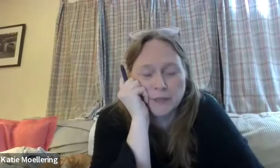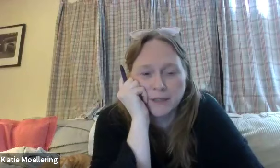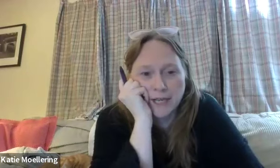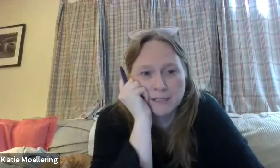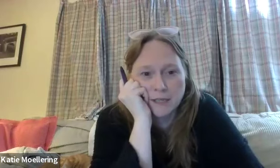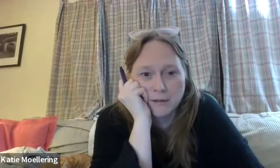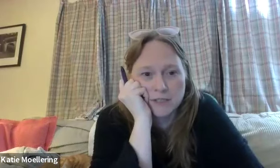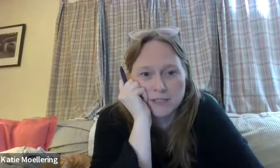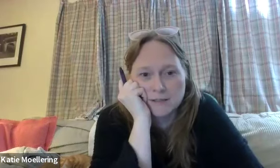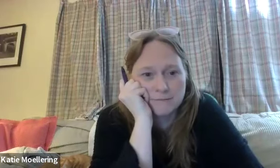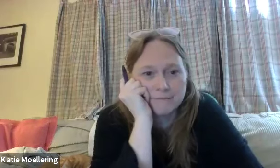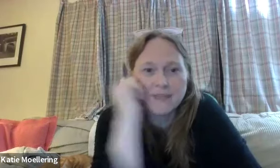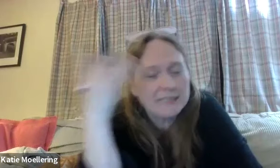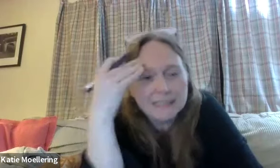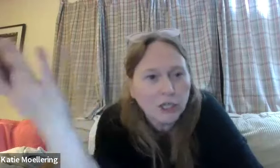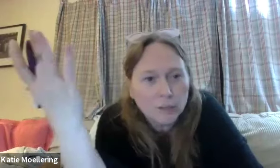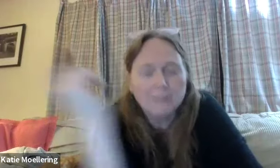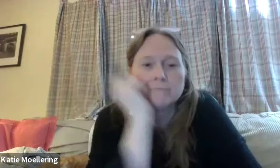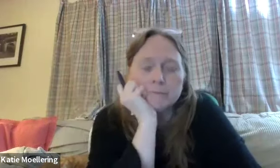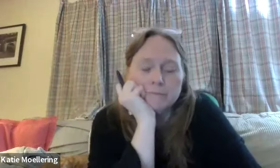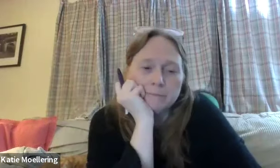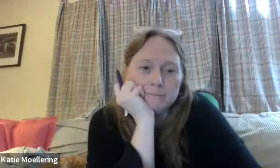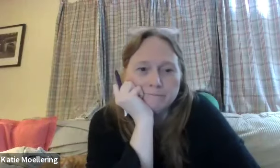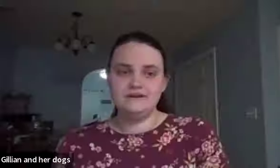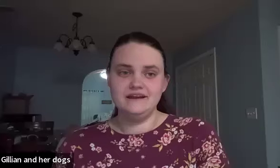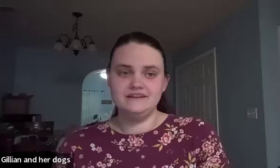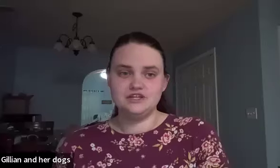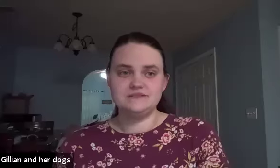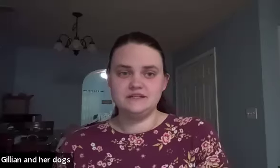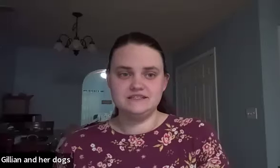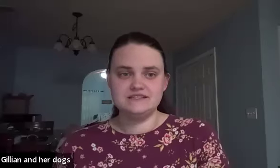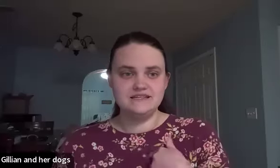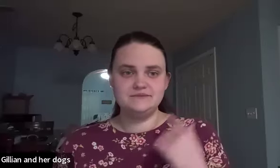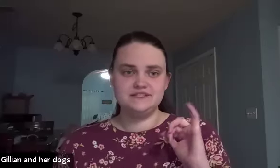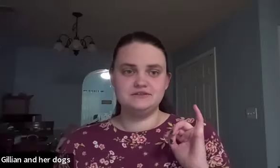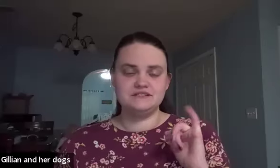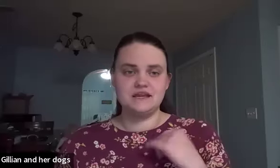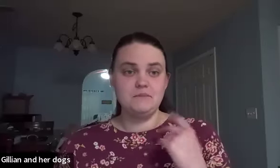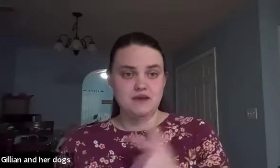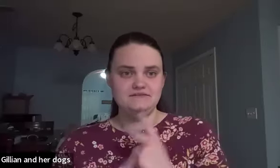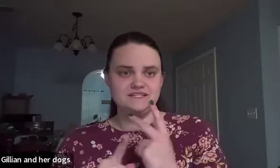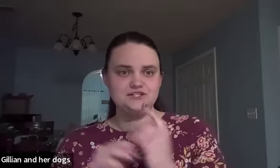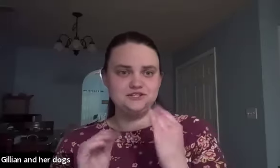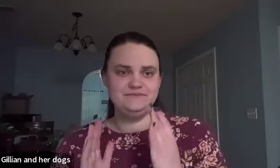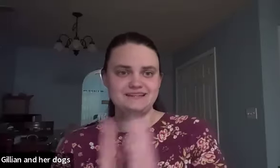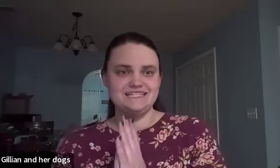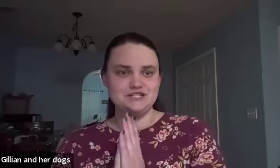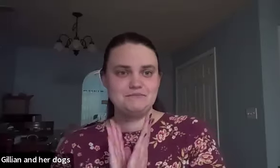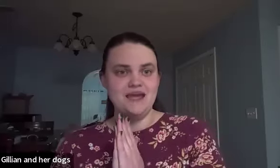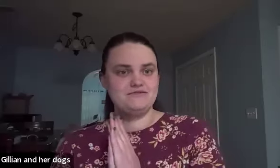free all day. So it didn't occur to me. Oh no, it trust me, it does that to me too. Because like I'm a math teacher. I teach math